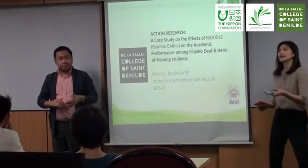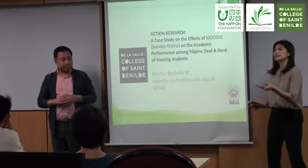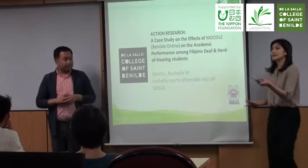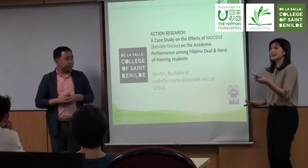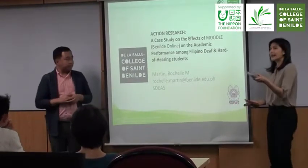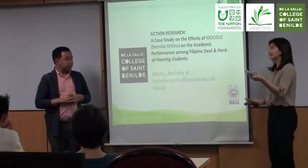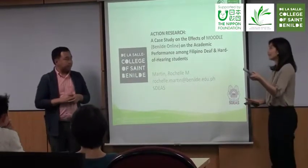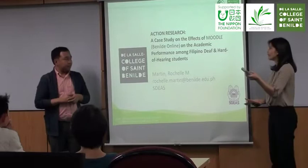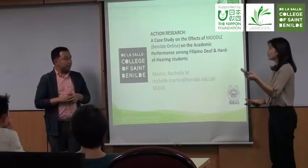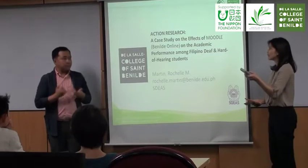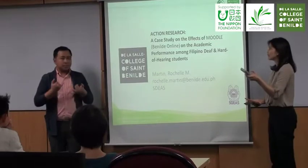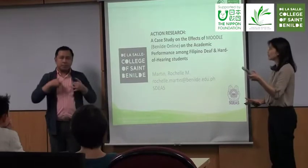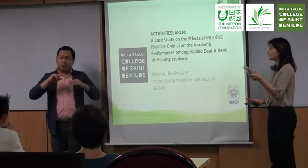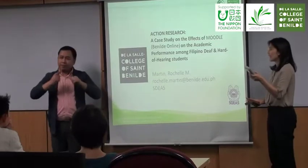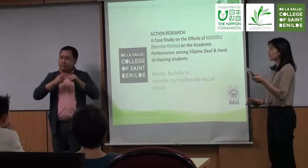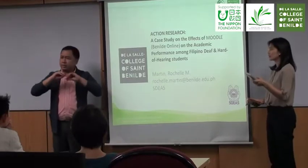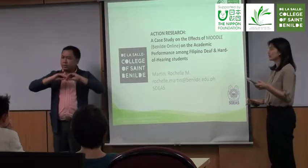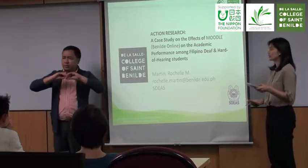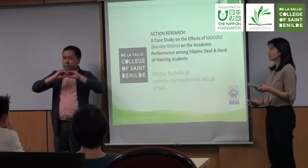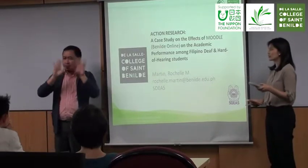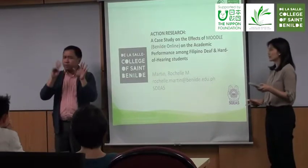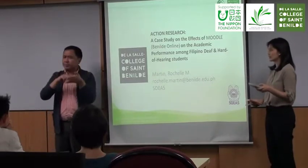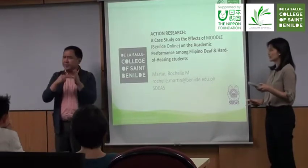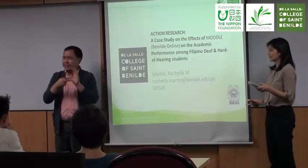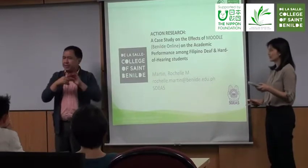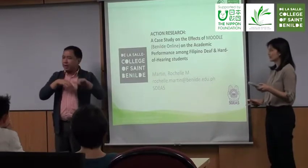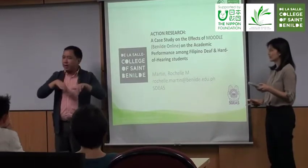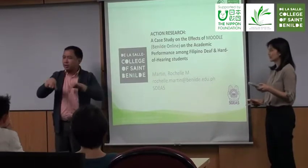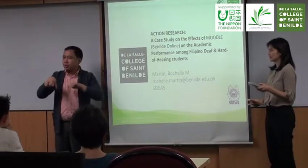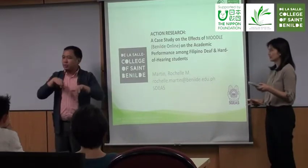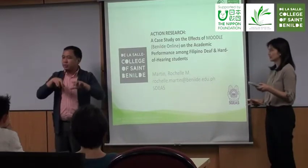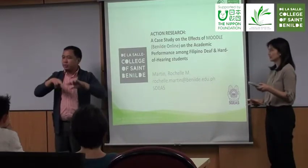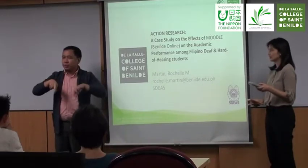So let me clarify first what an action research is.